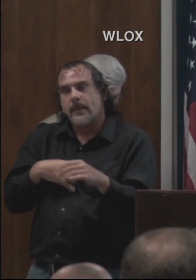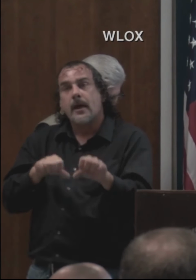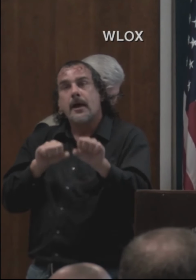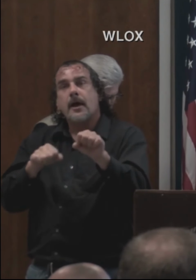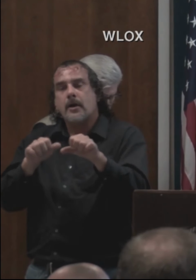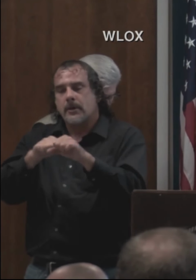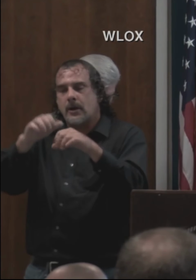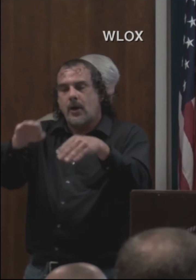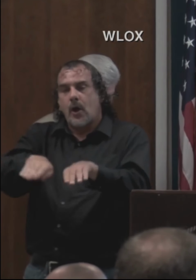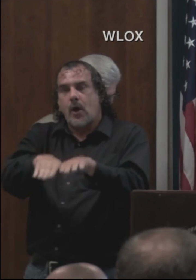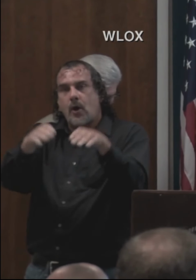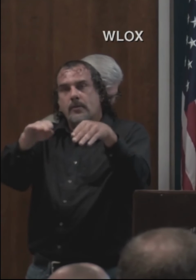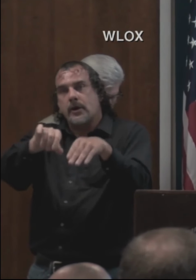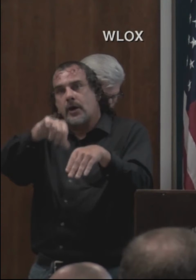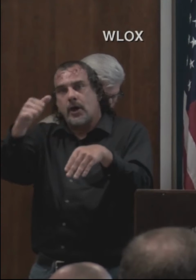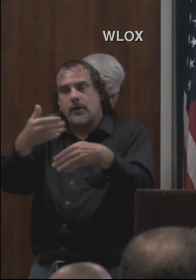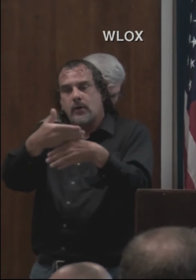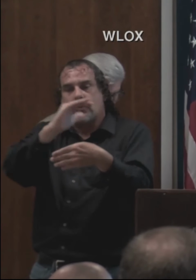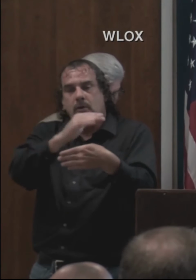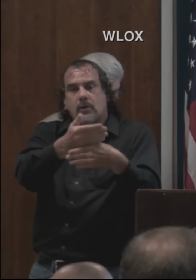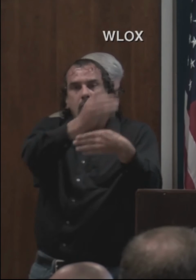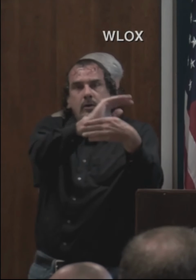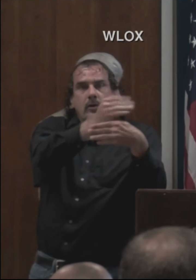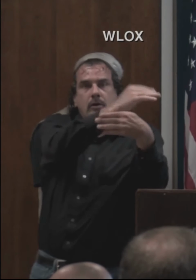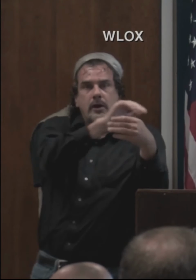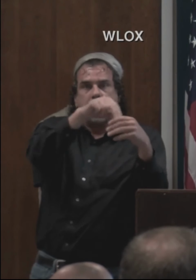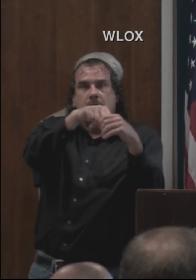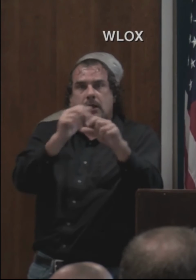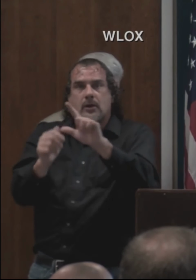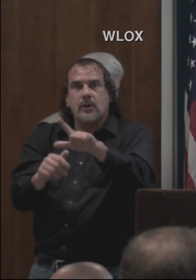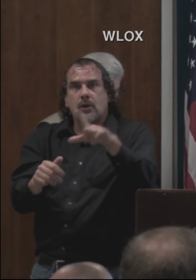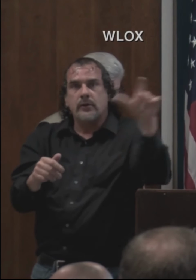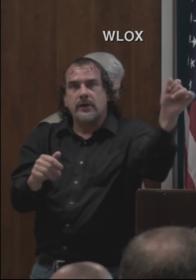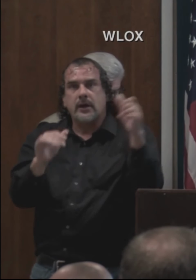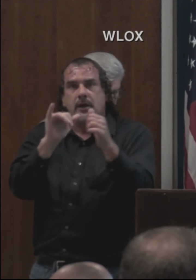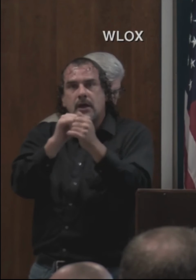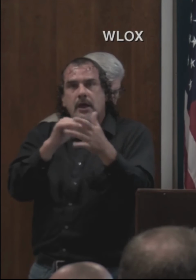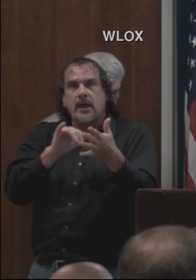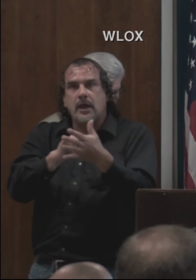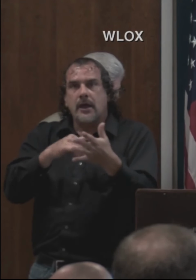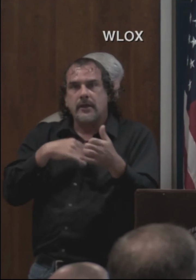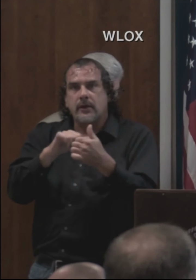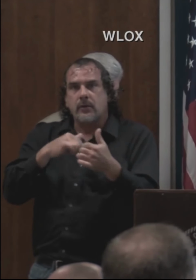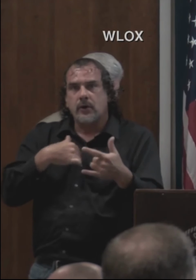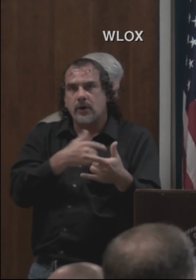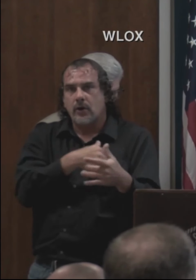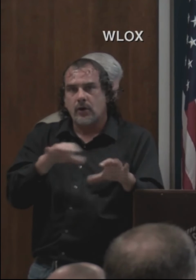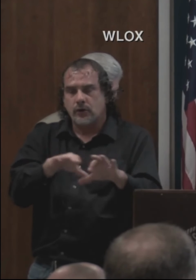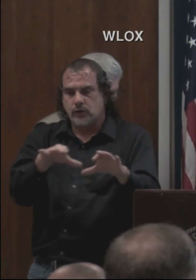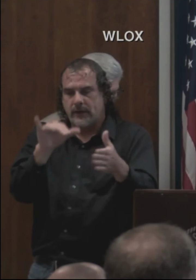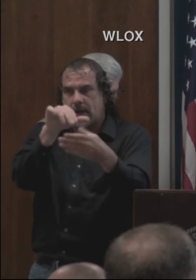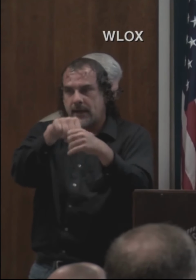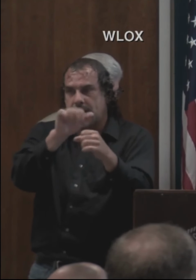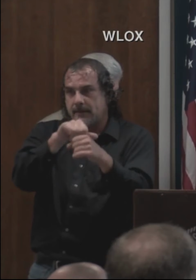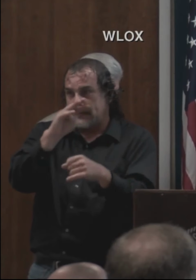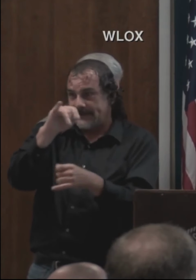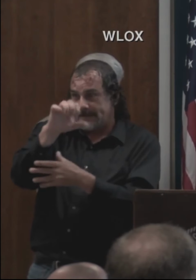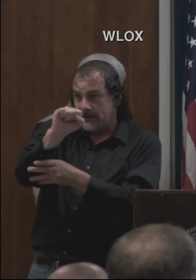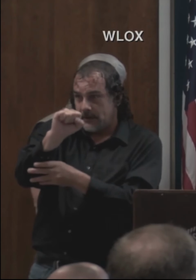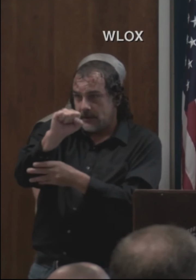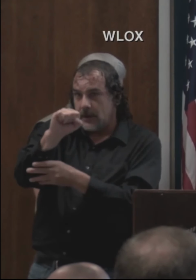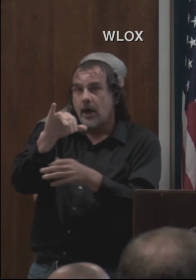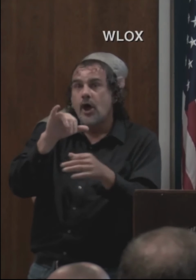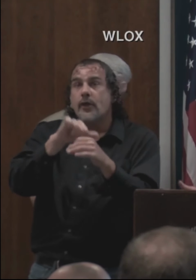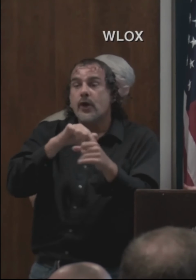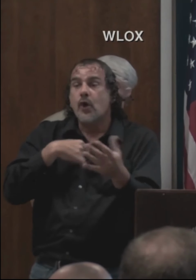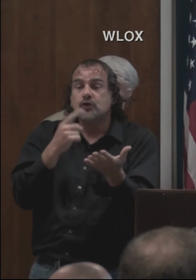of opening other spillways in Louisiana that would mitigate the exposure that we're currently receiving in Mississippi.